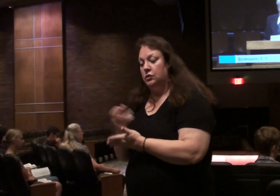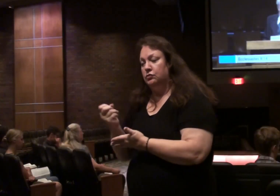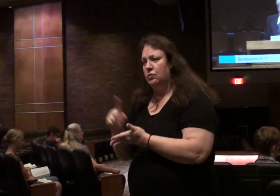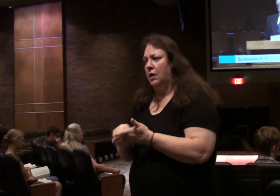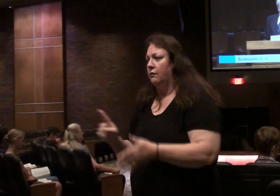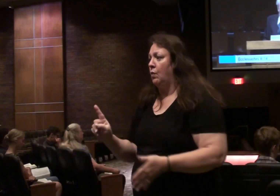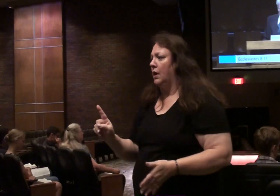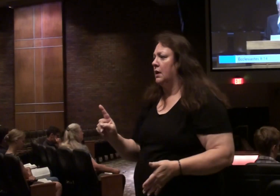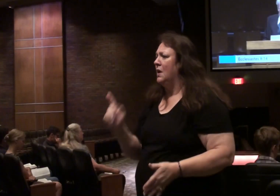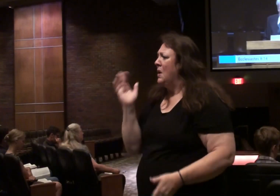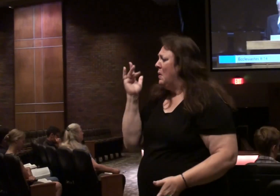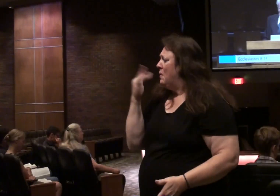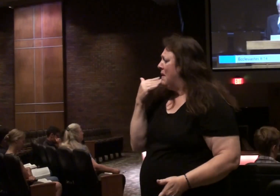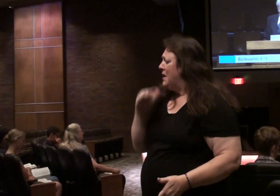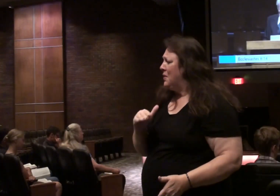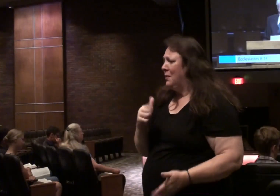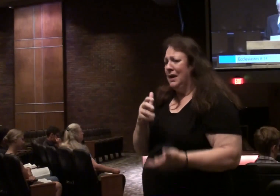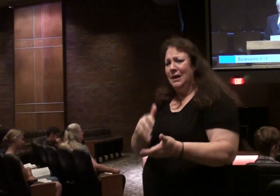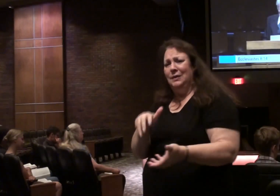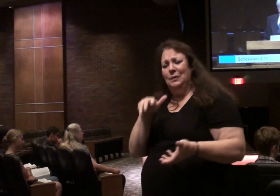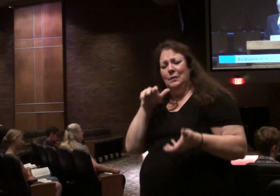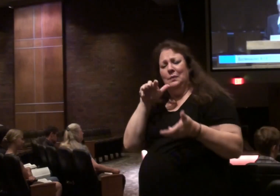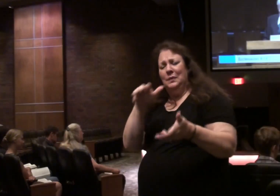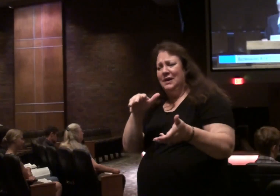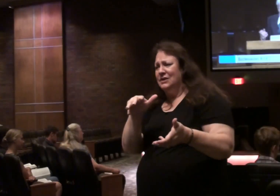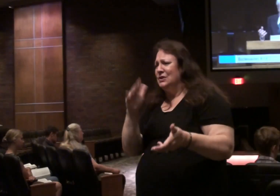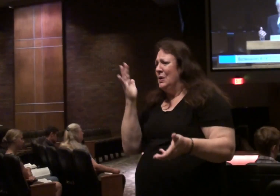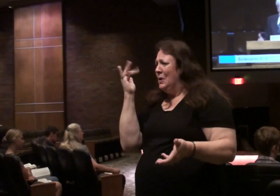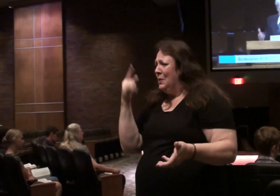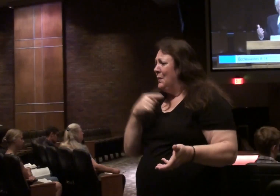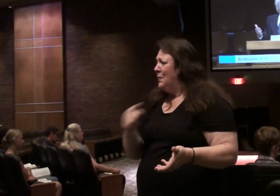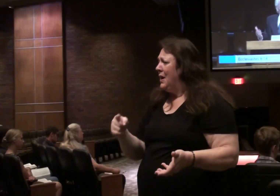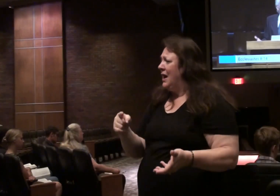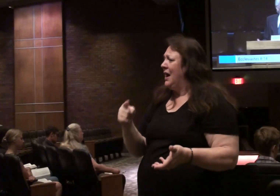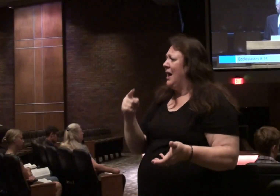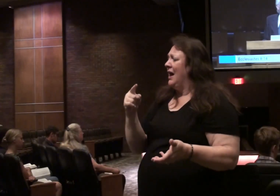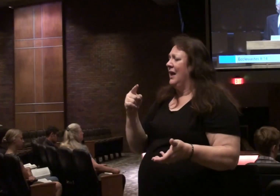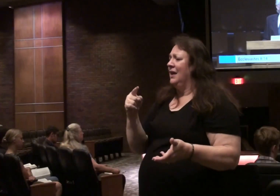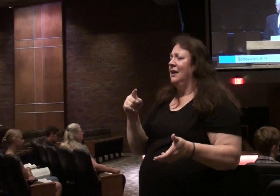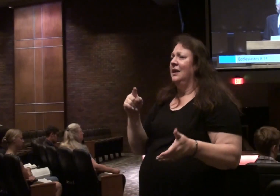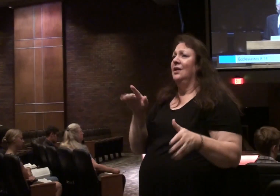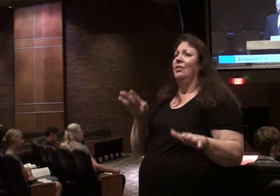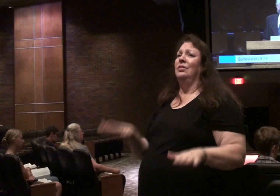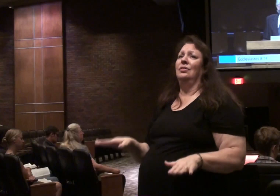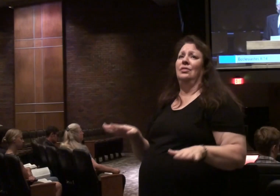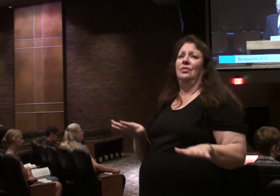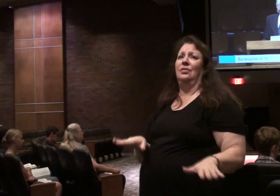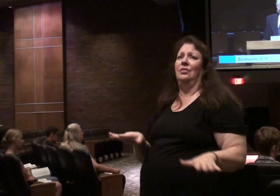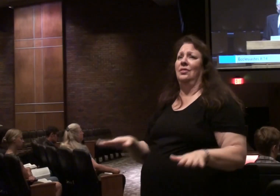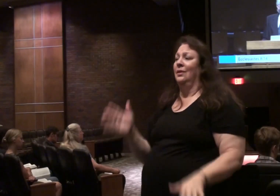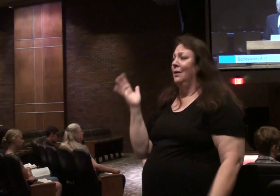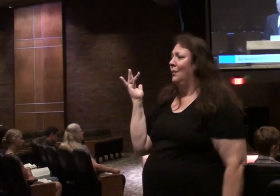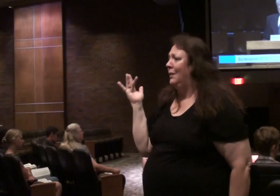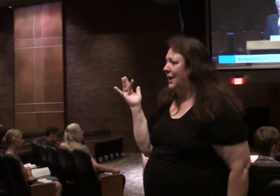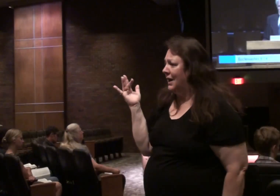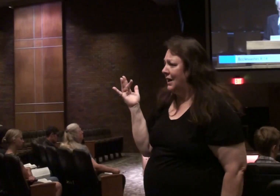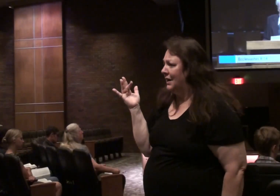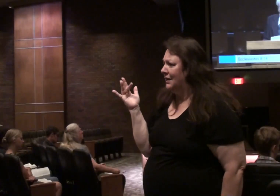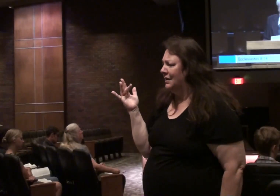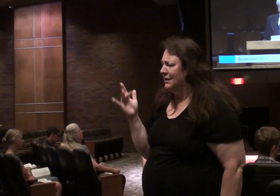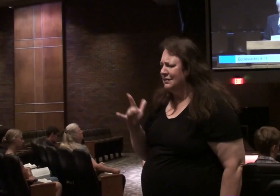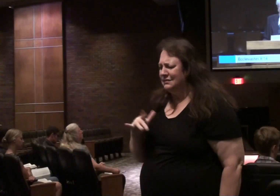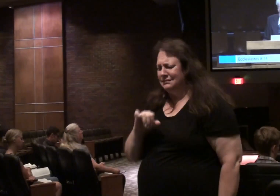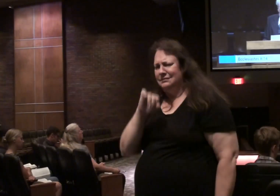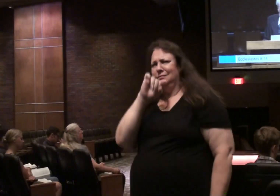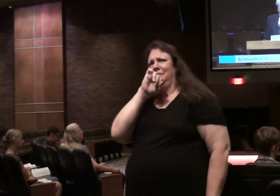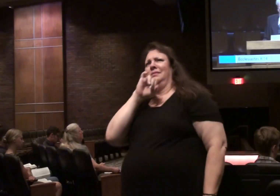1. Why has the wicked's way prospered? Why are the treacherous at ease? I mean, this is